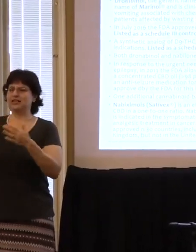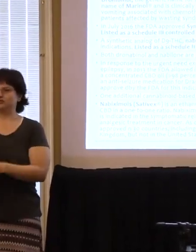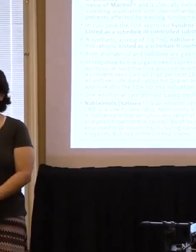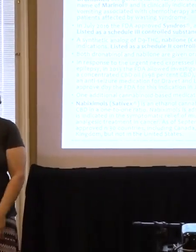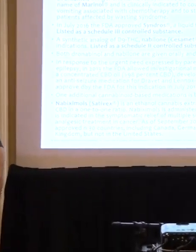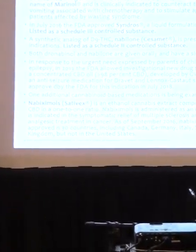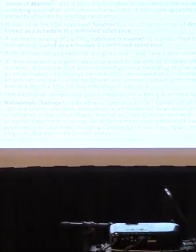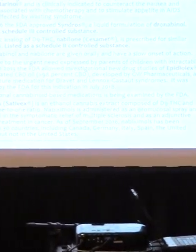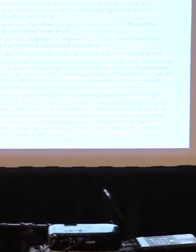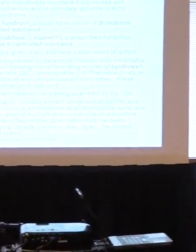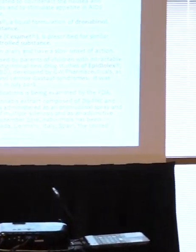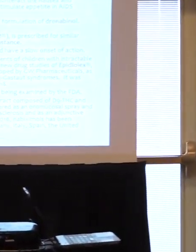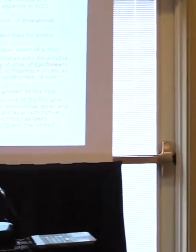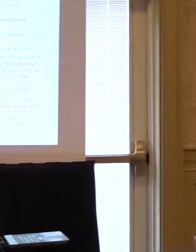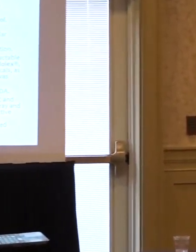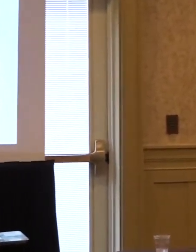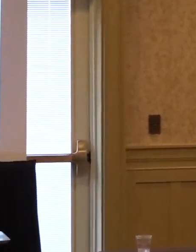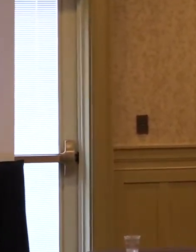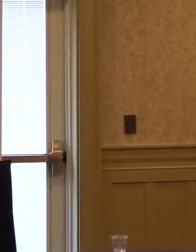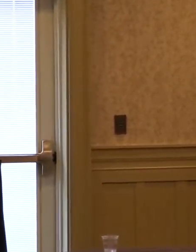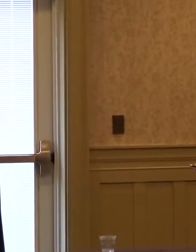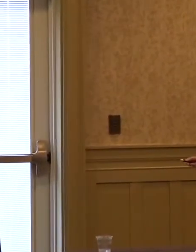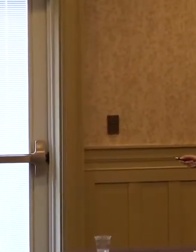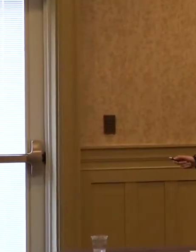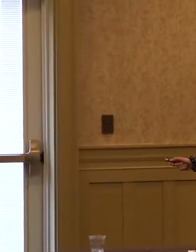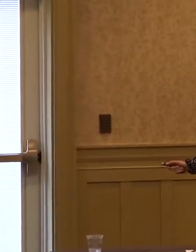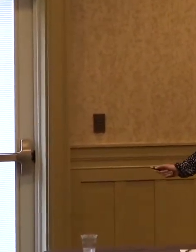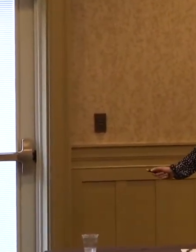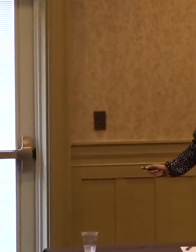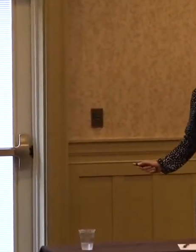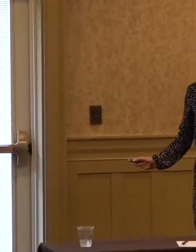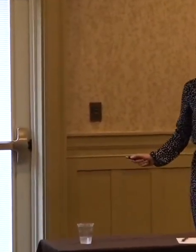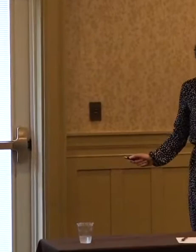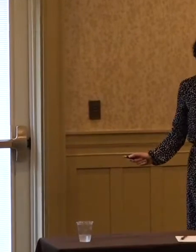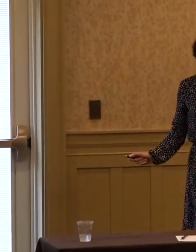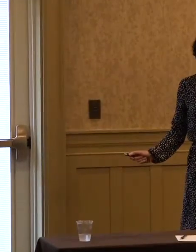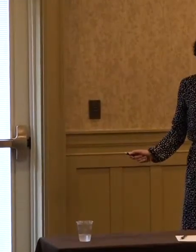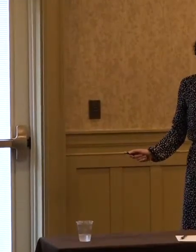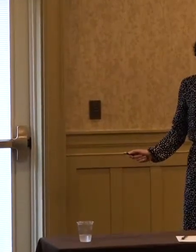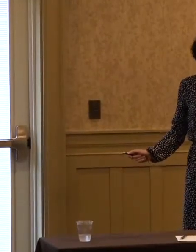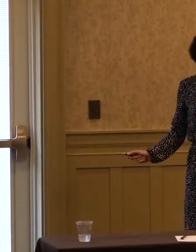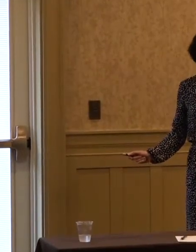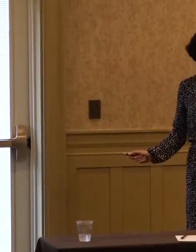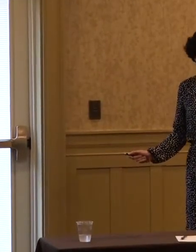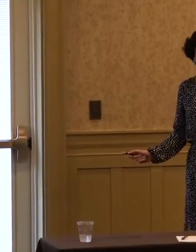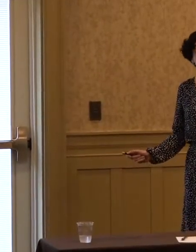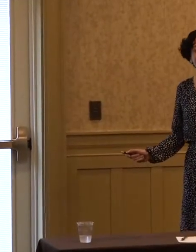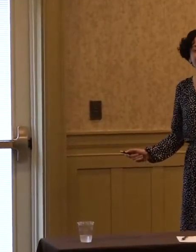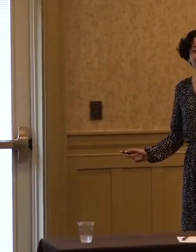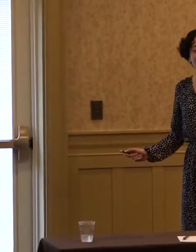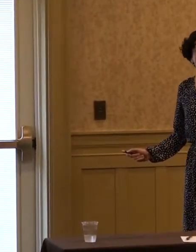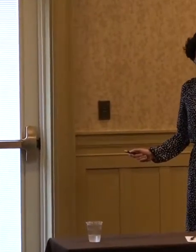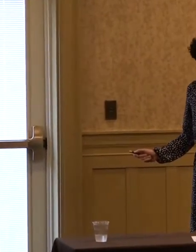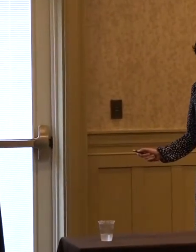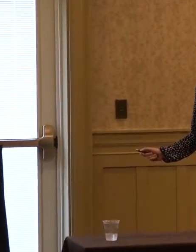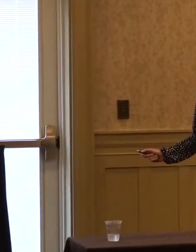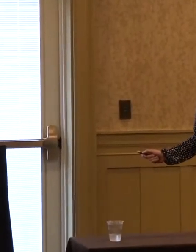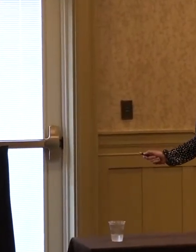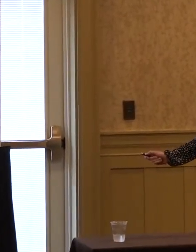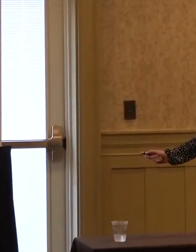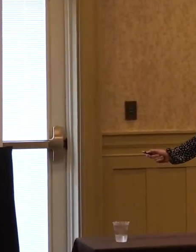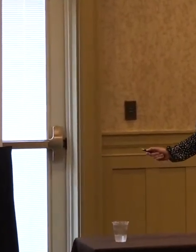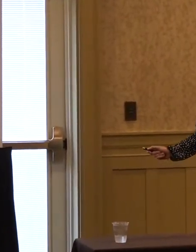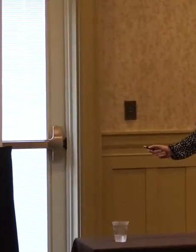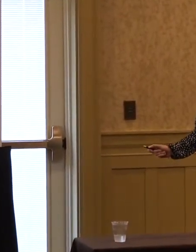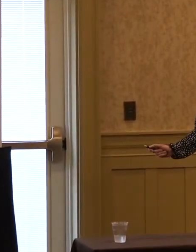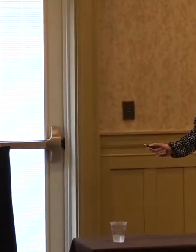5. Oh, they did schedule as a problem. Schedule is Schedule 5. I'm surprised. Robitussin AC. Oh, okay. And that's the federal level,